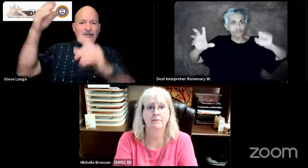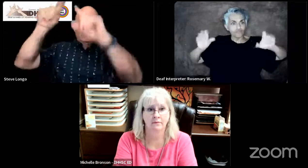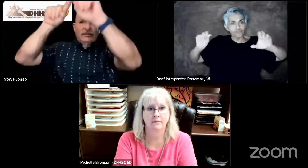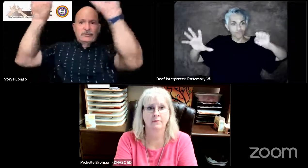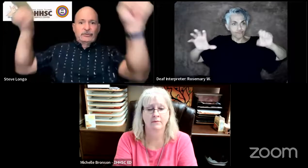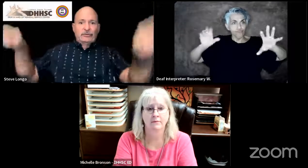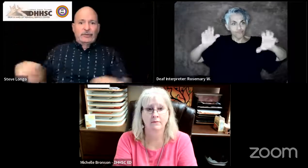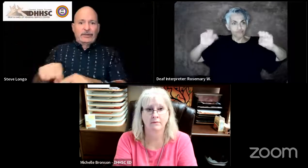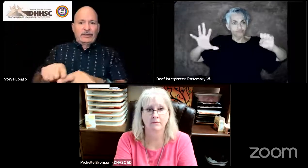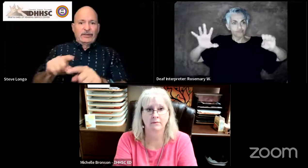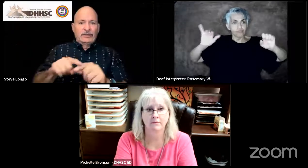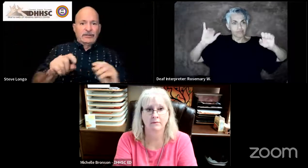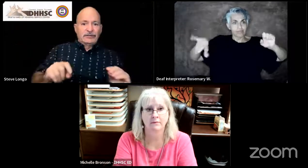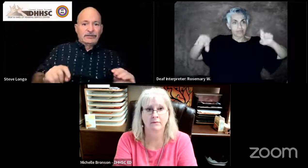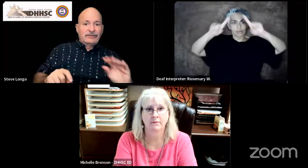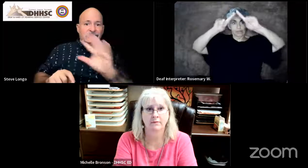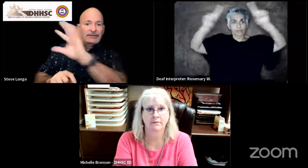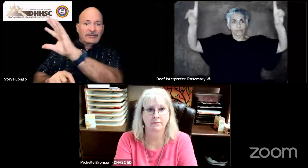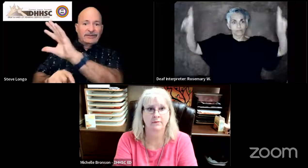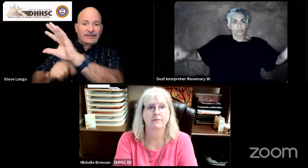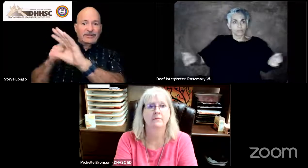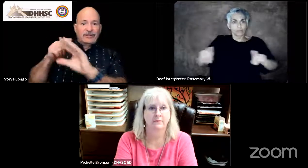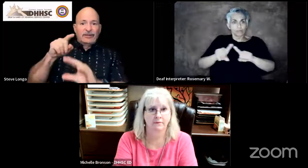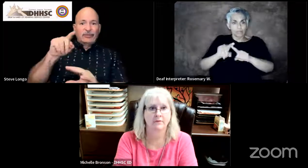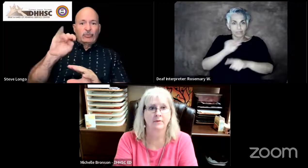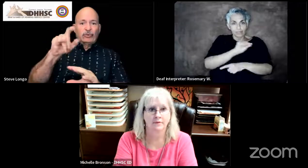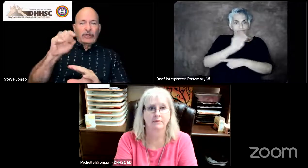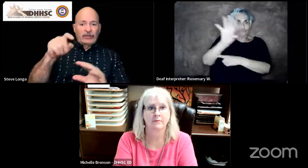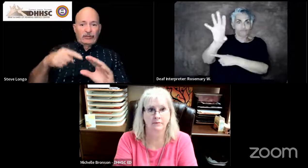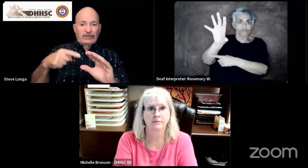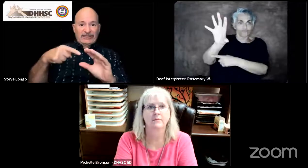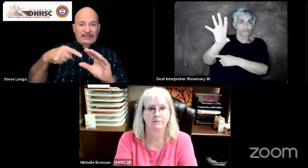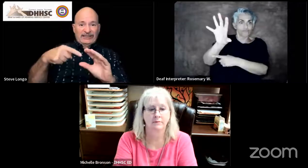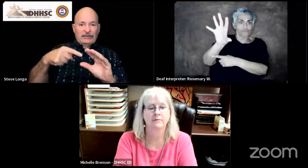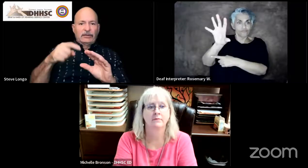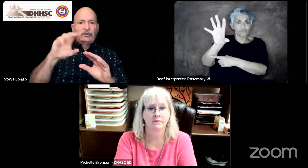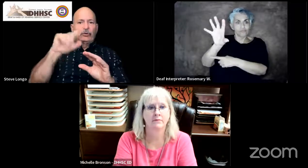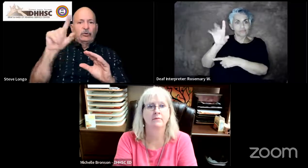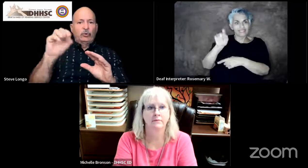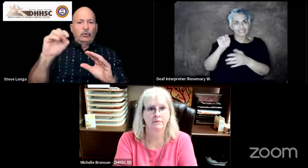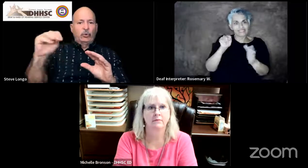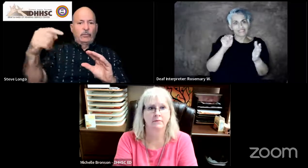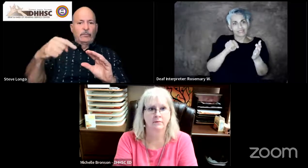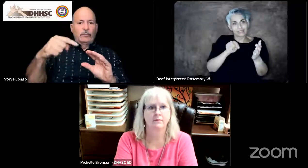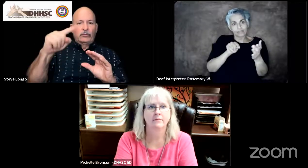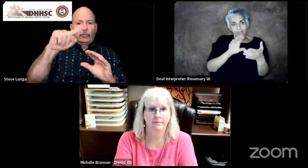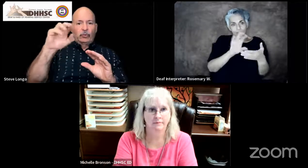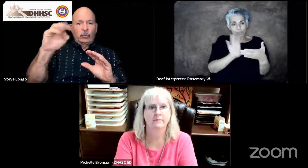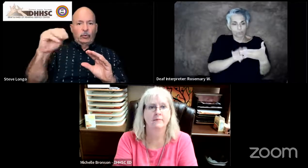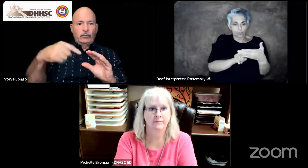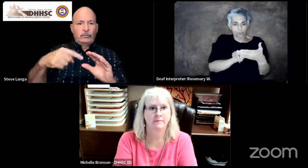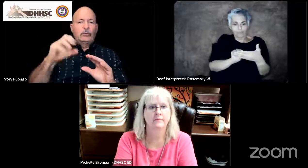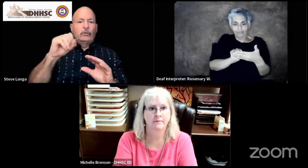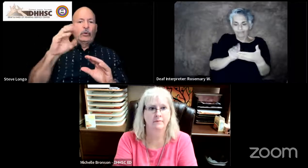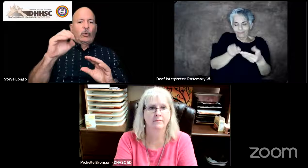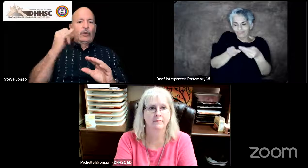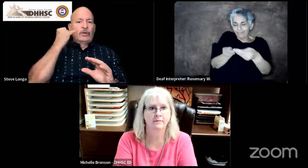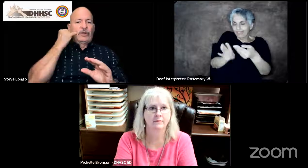example, with DHHSC, that would be spotlighted up on the